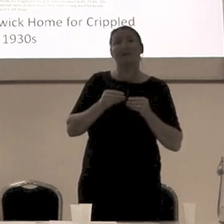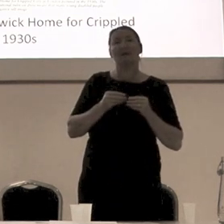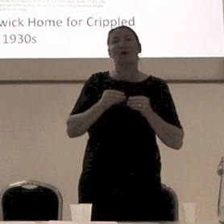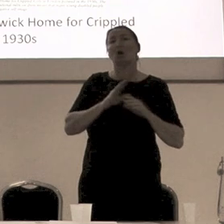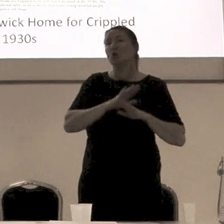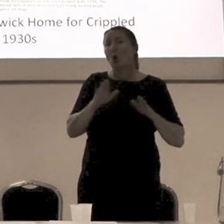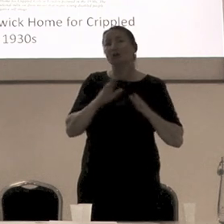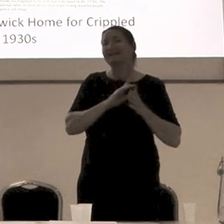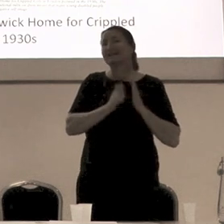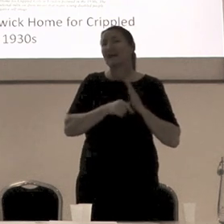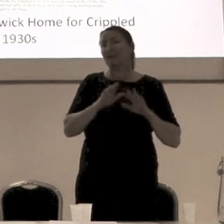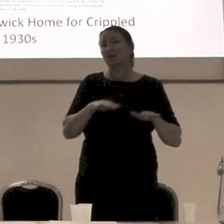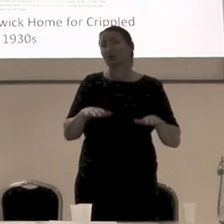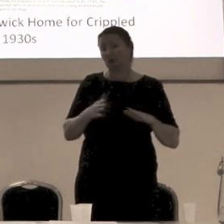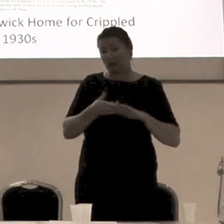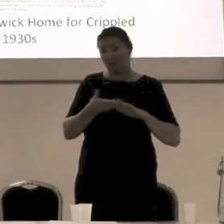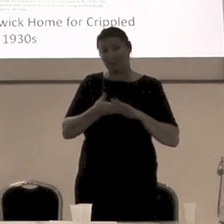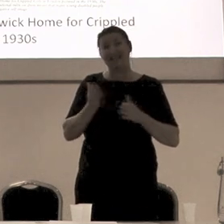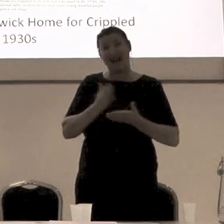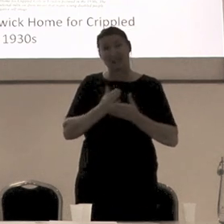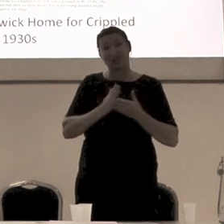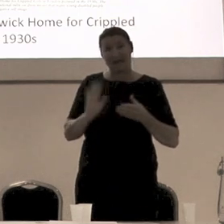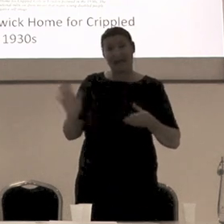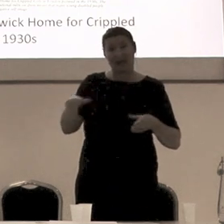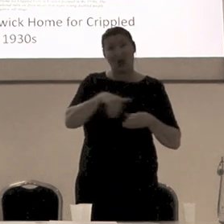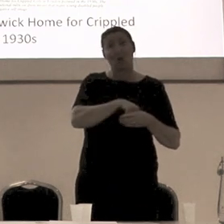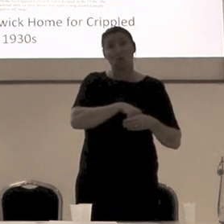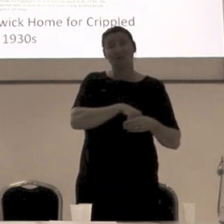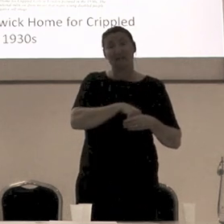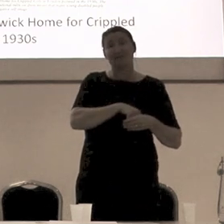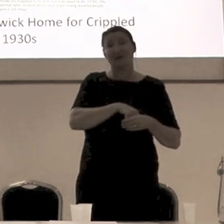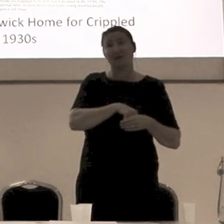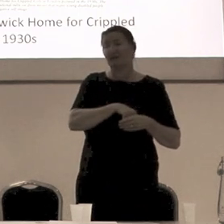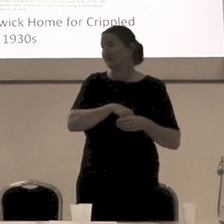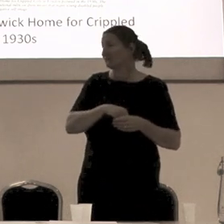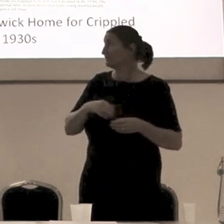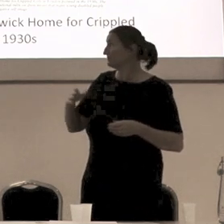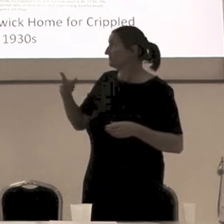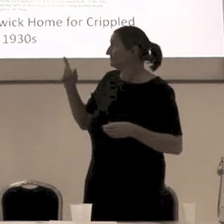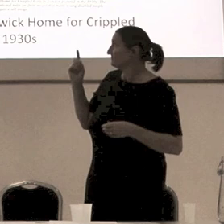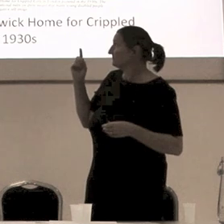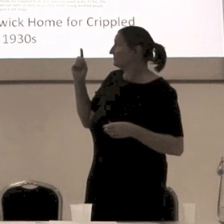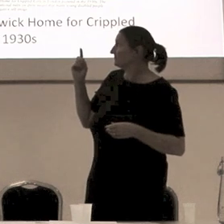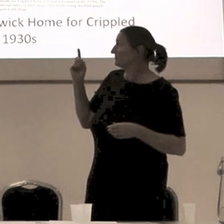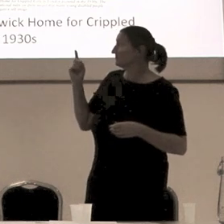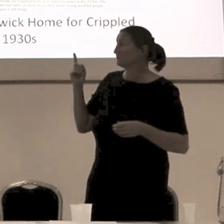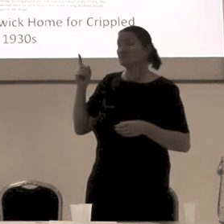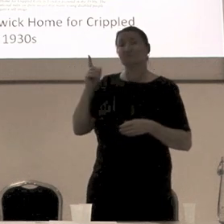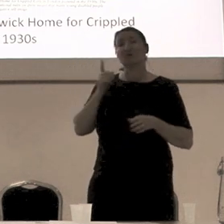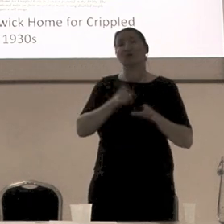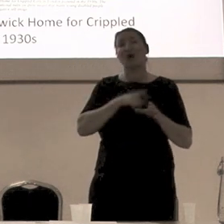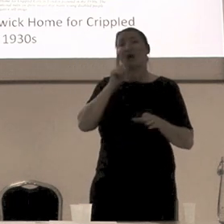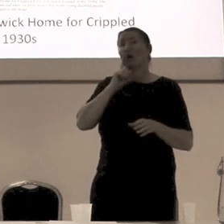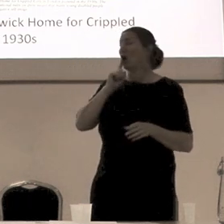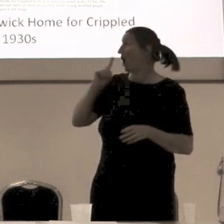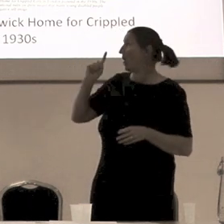one of the first inclusive approaches that came along. And here we see one of the young girls who was